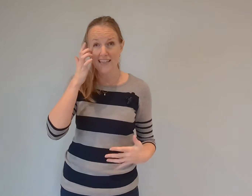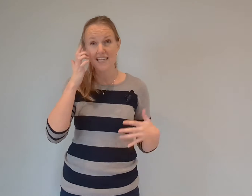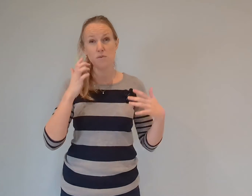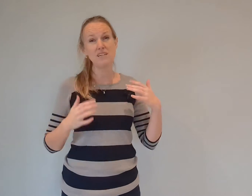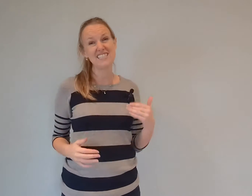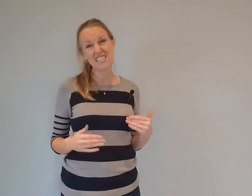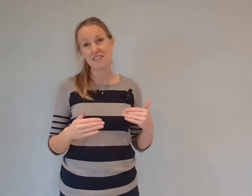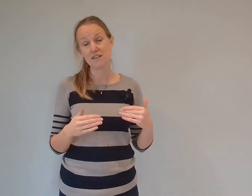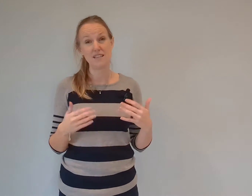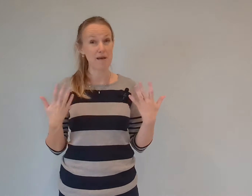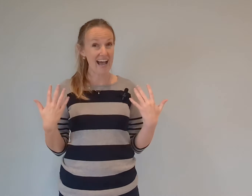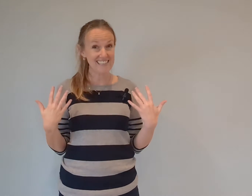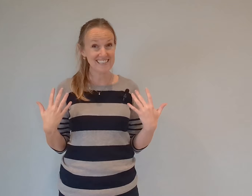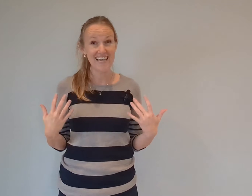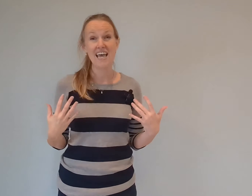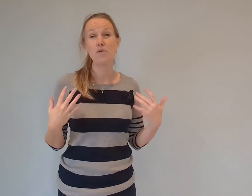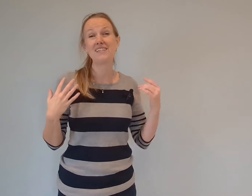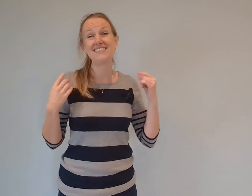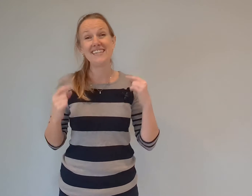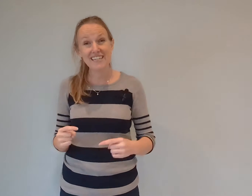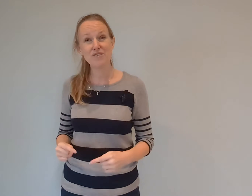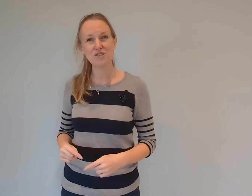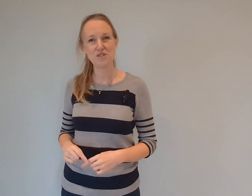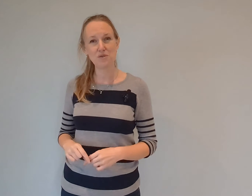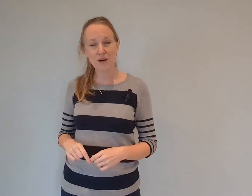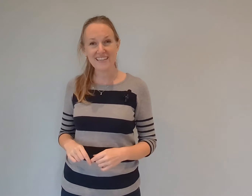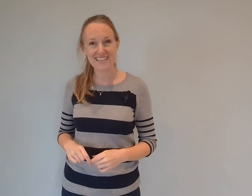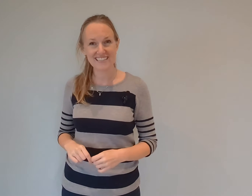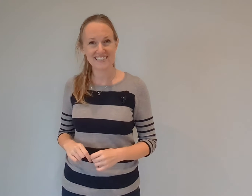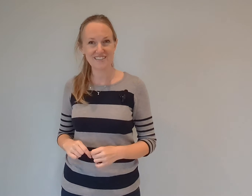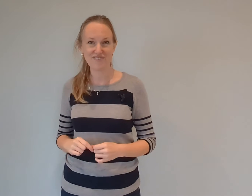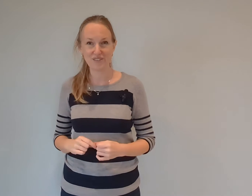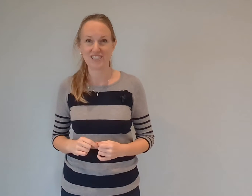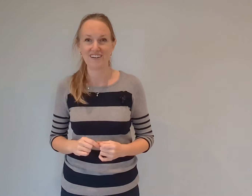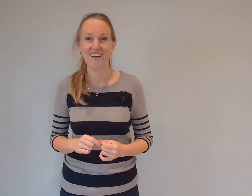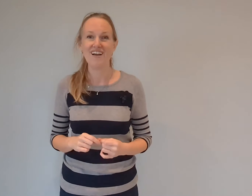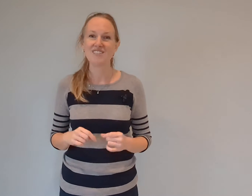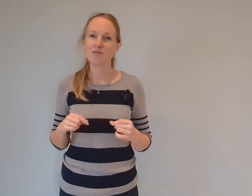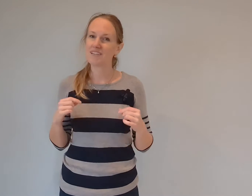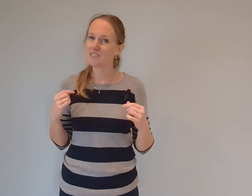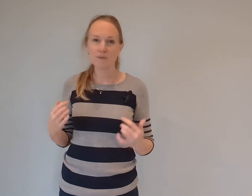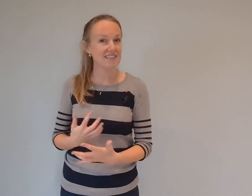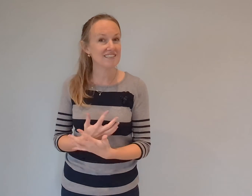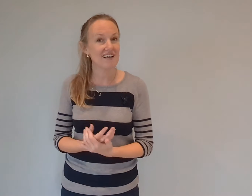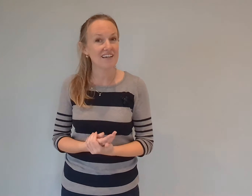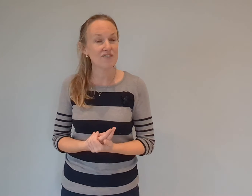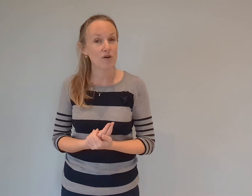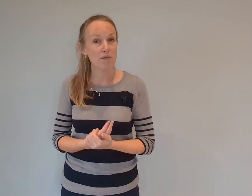and He will continue, or in the past, and will continue to do great things in the future. So we're going to split this song into 4